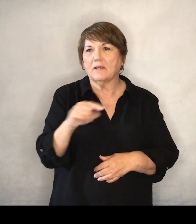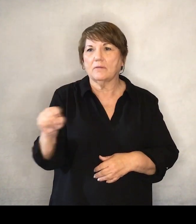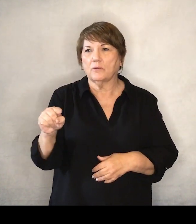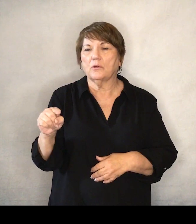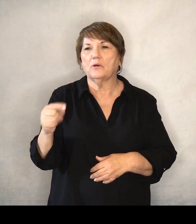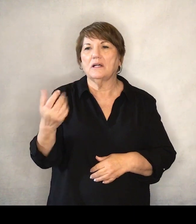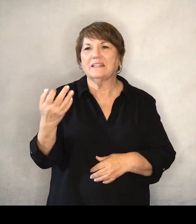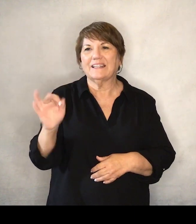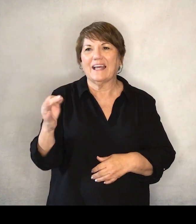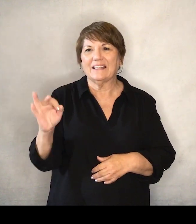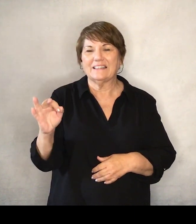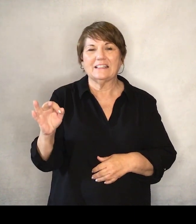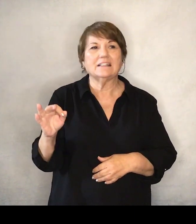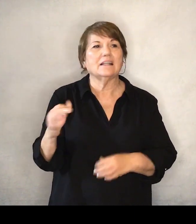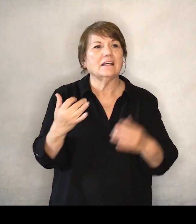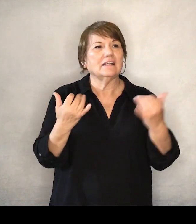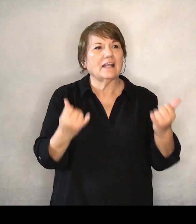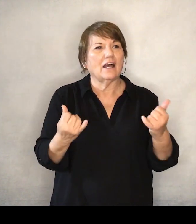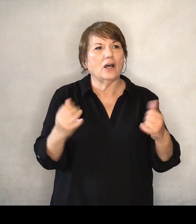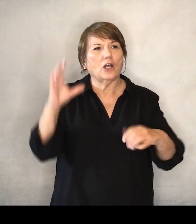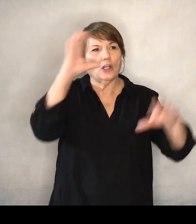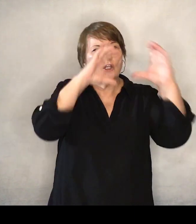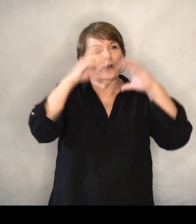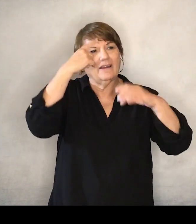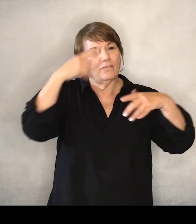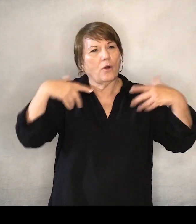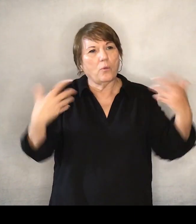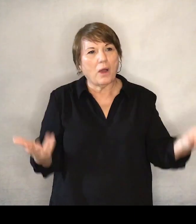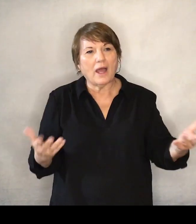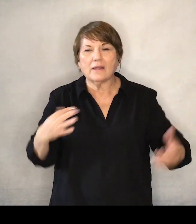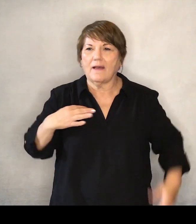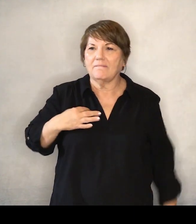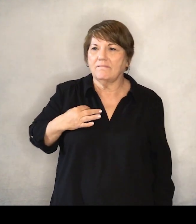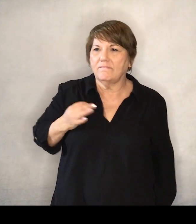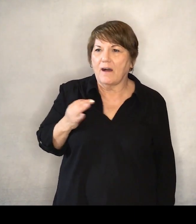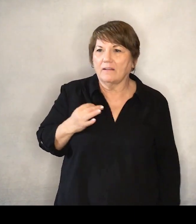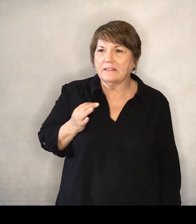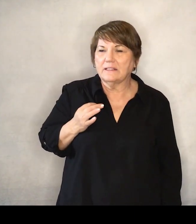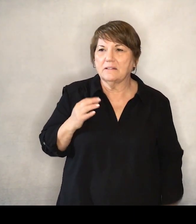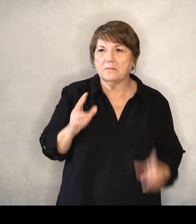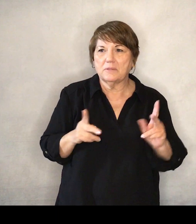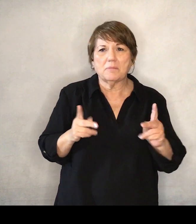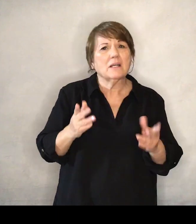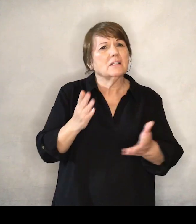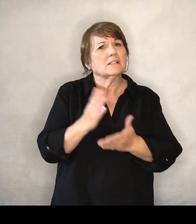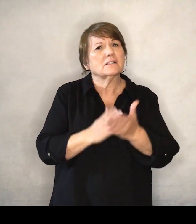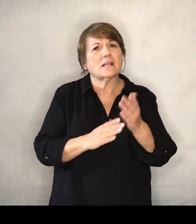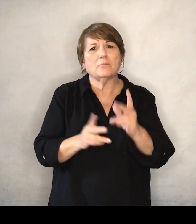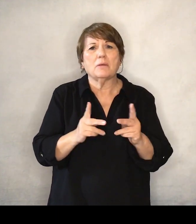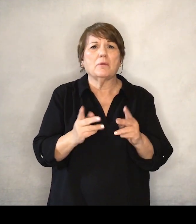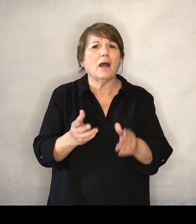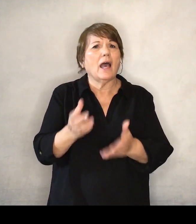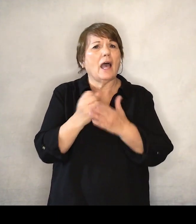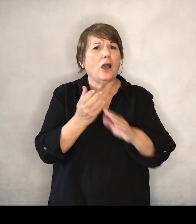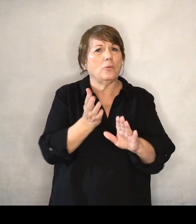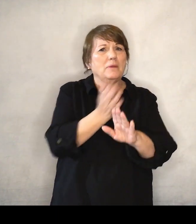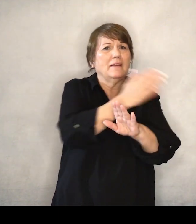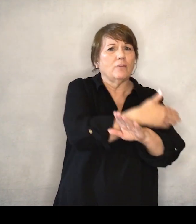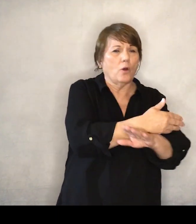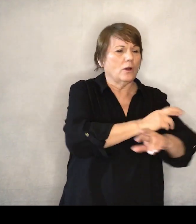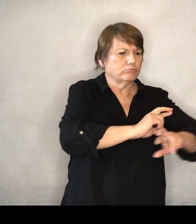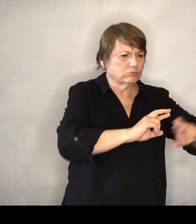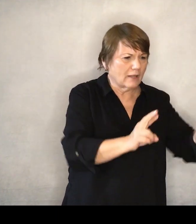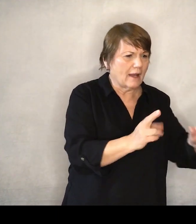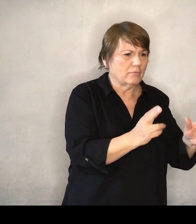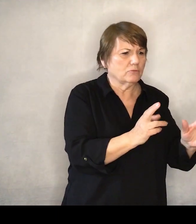19th. But right now we're looking for volunteers. And some people help just before VBS, which is great.